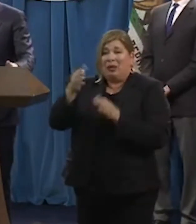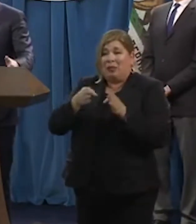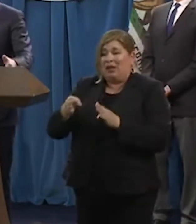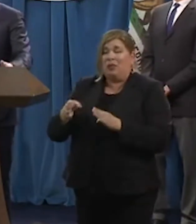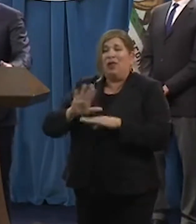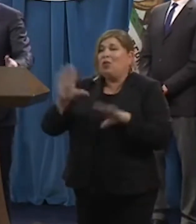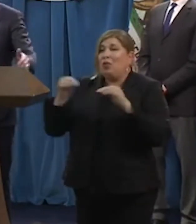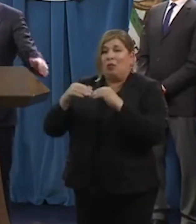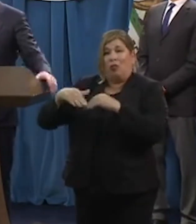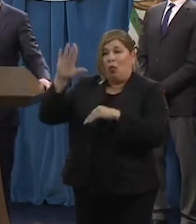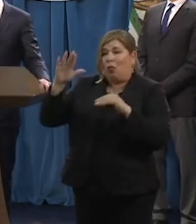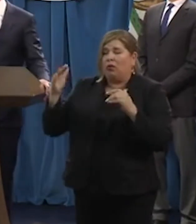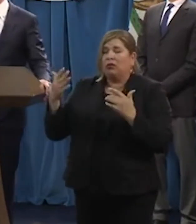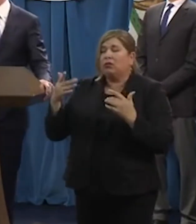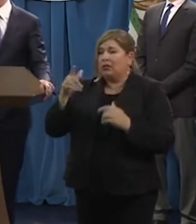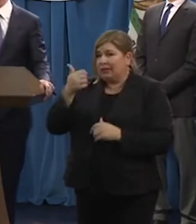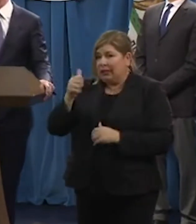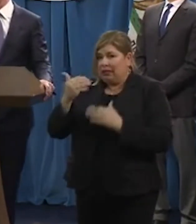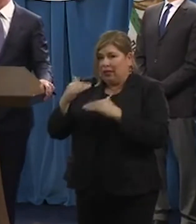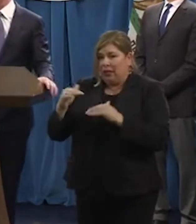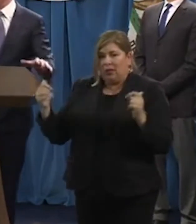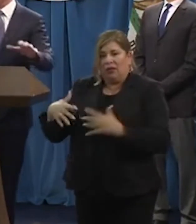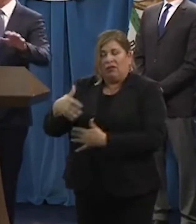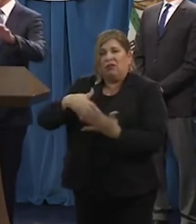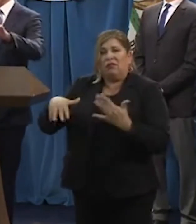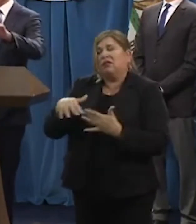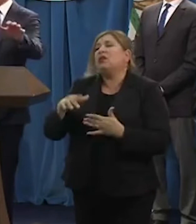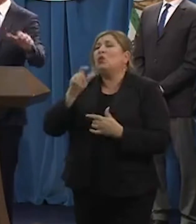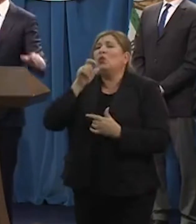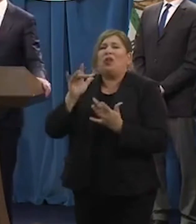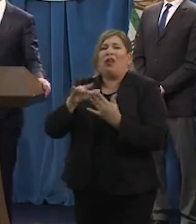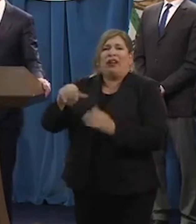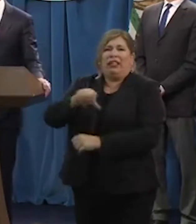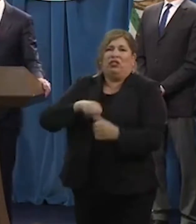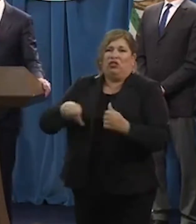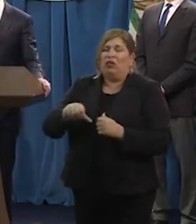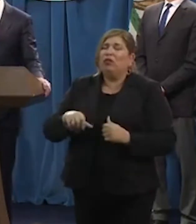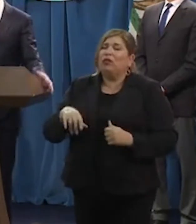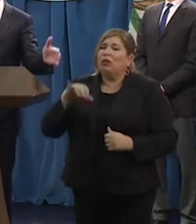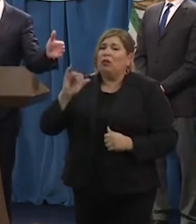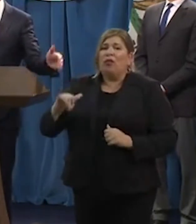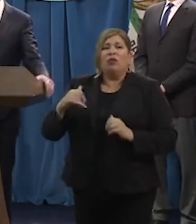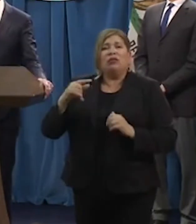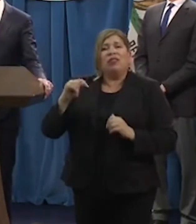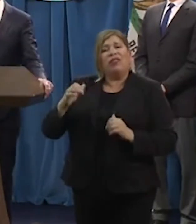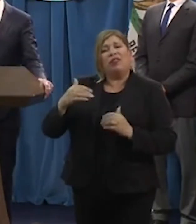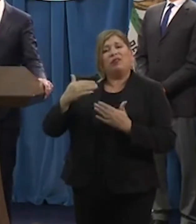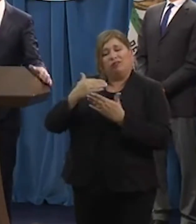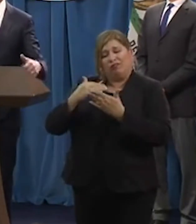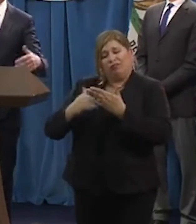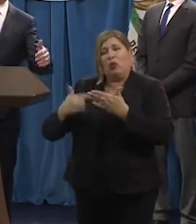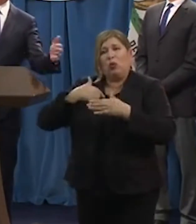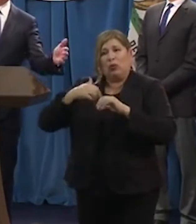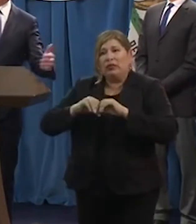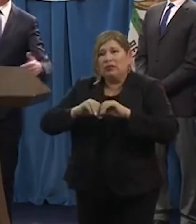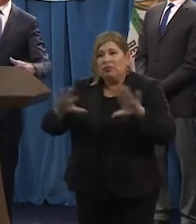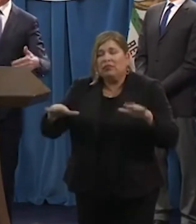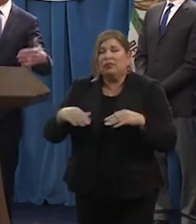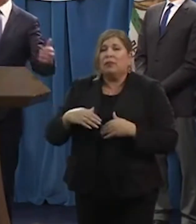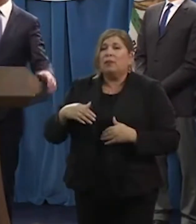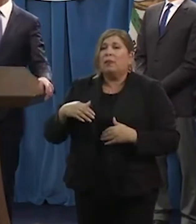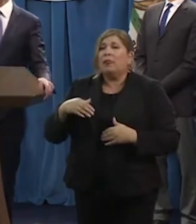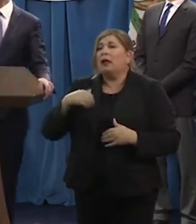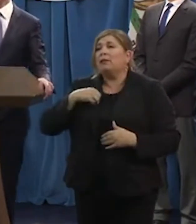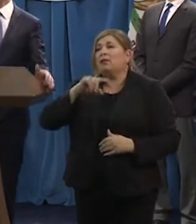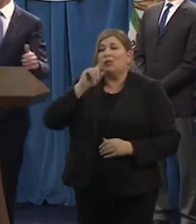that come into contact with one another. So those are the protocols we put out. Those are the parameters. Invariably, I think you're going to